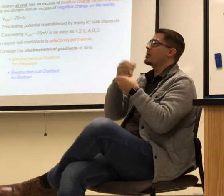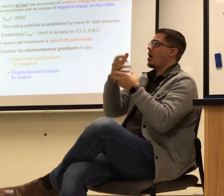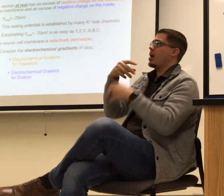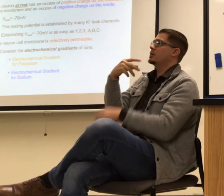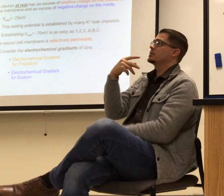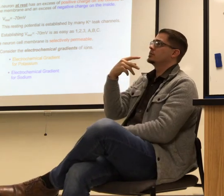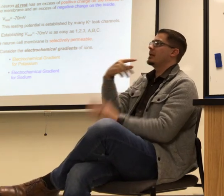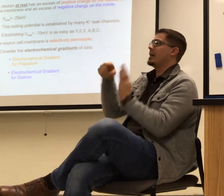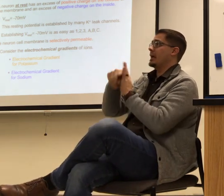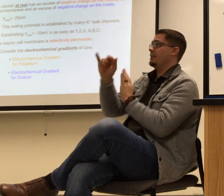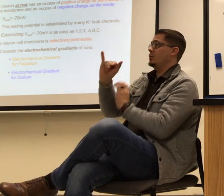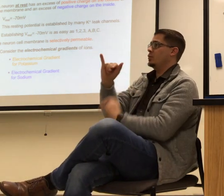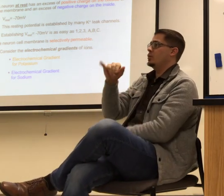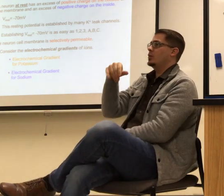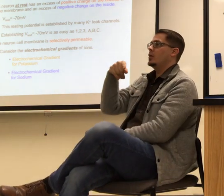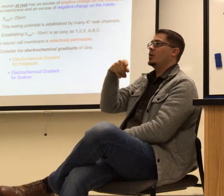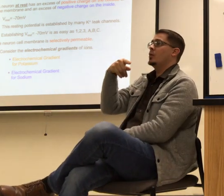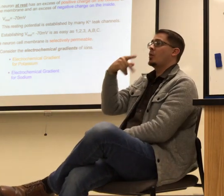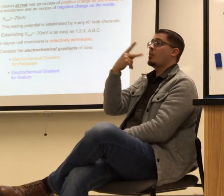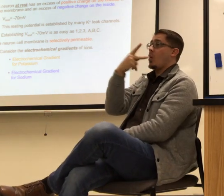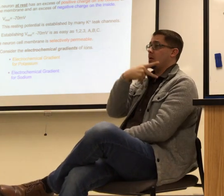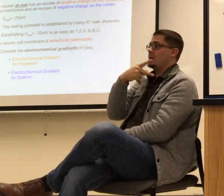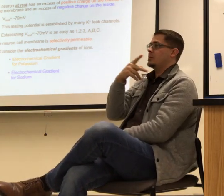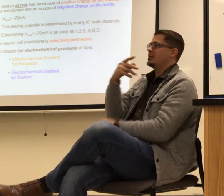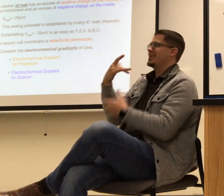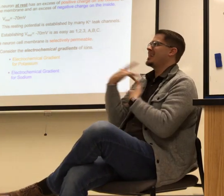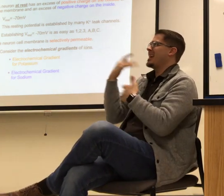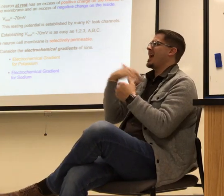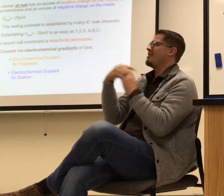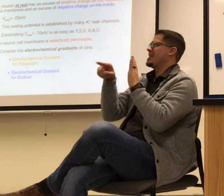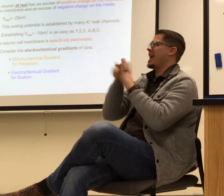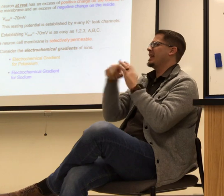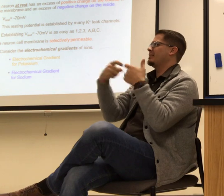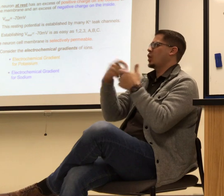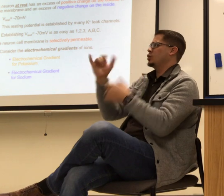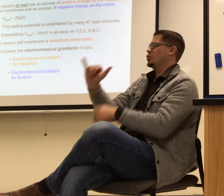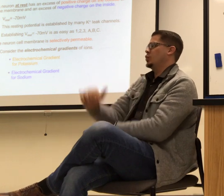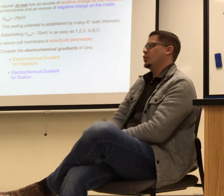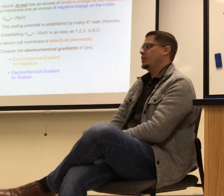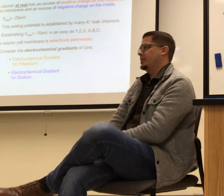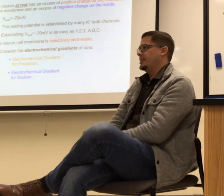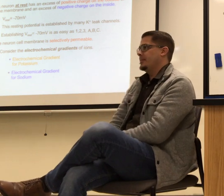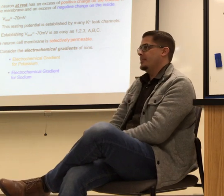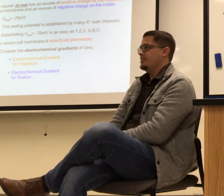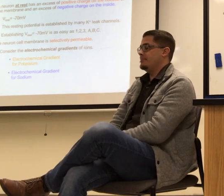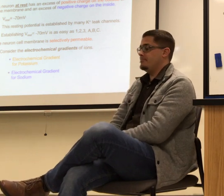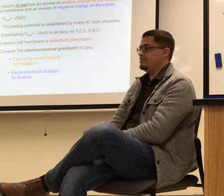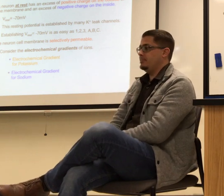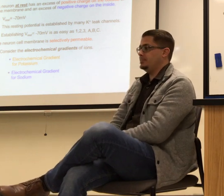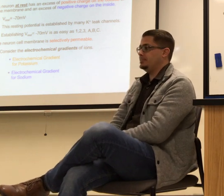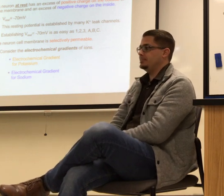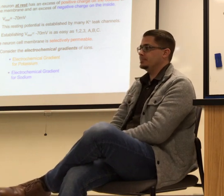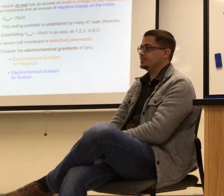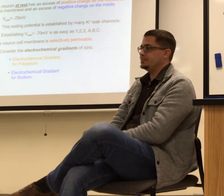PRO. Proteins usually carry a negative charge as well. But let's remember